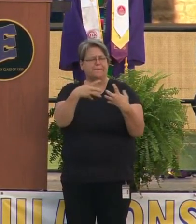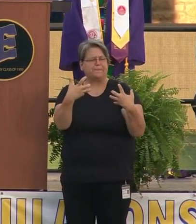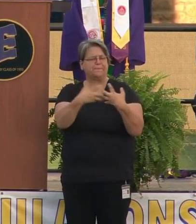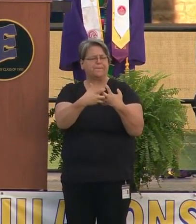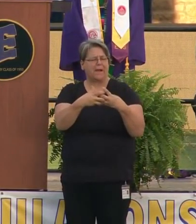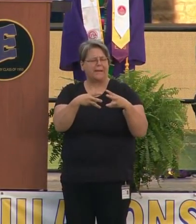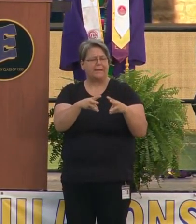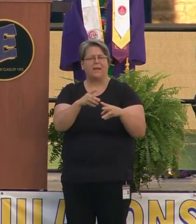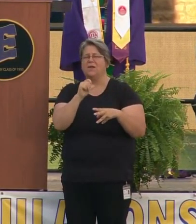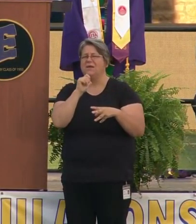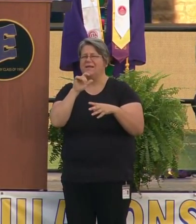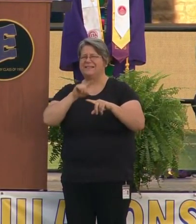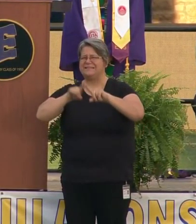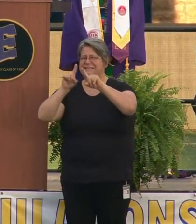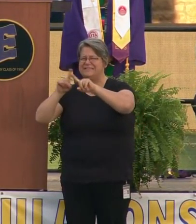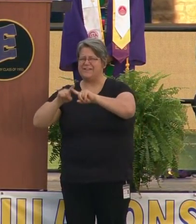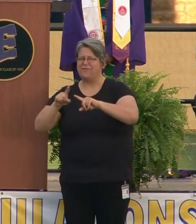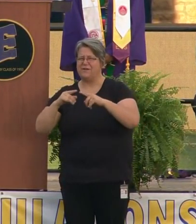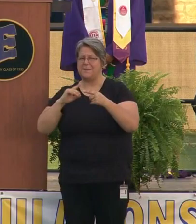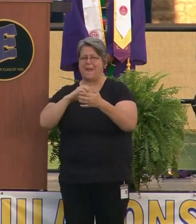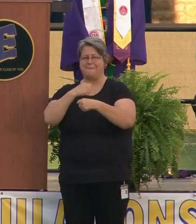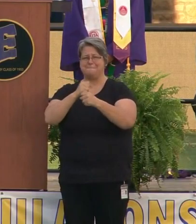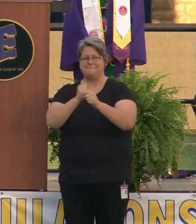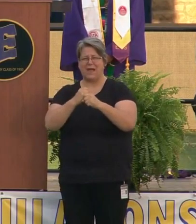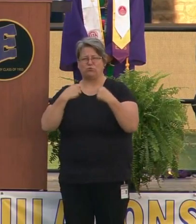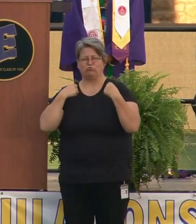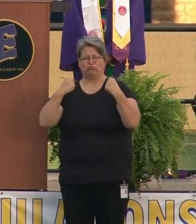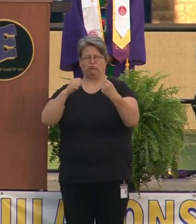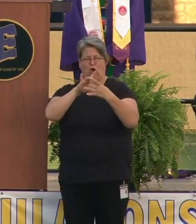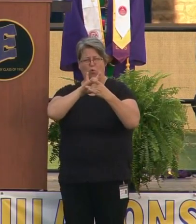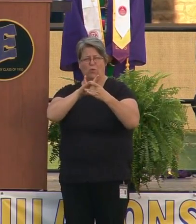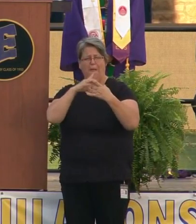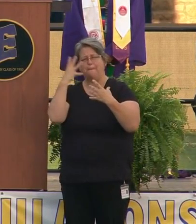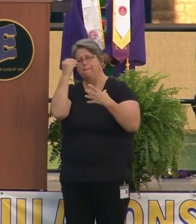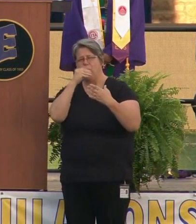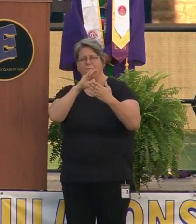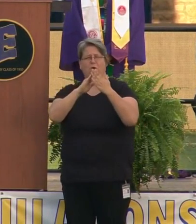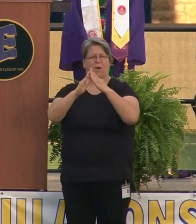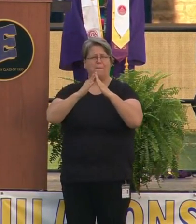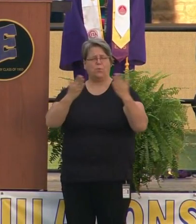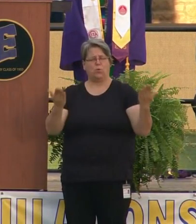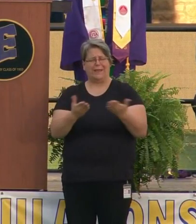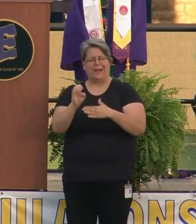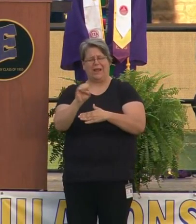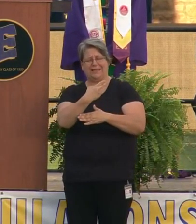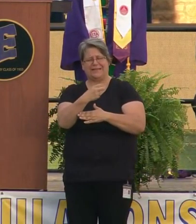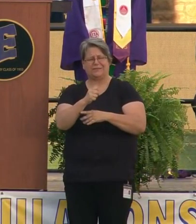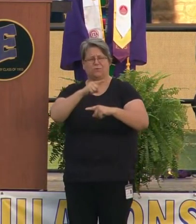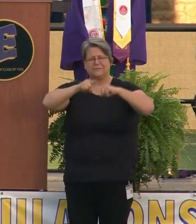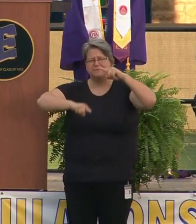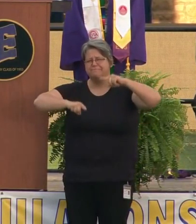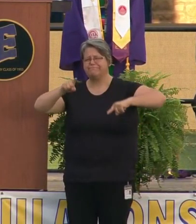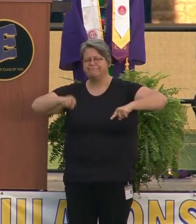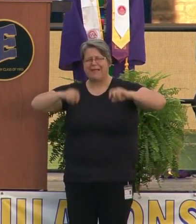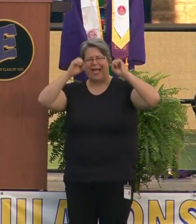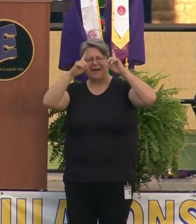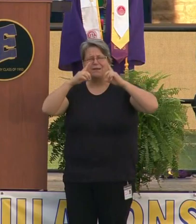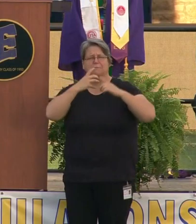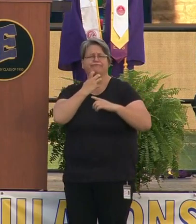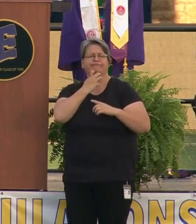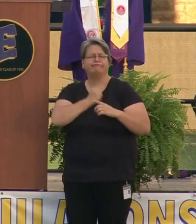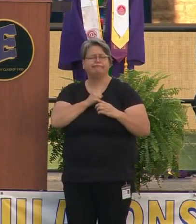in. Our differences create stronger relationships that grow into a beautiful community of educated, passionate learners